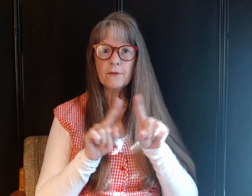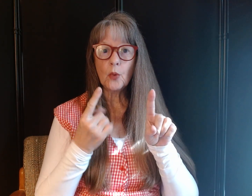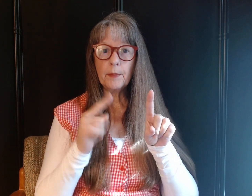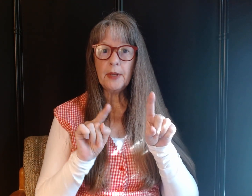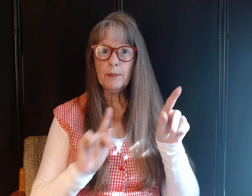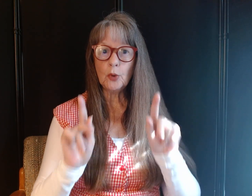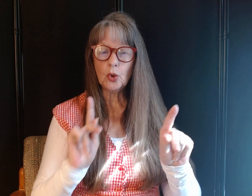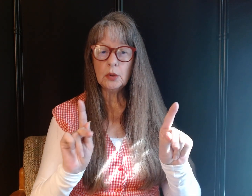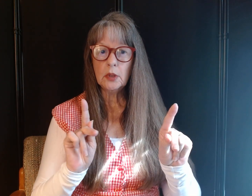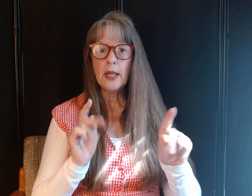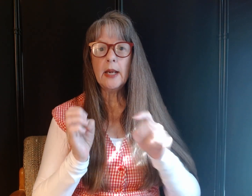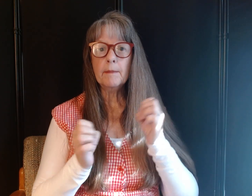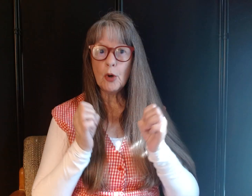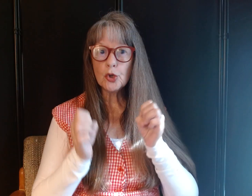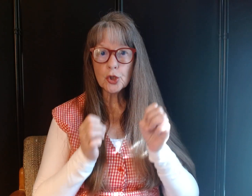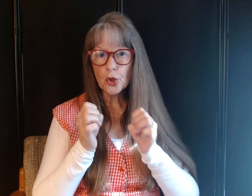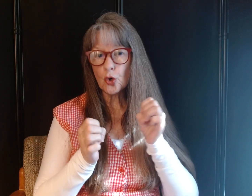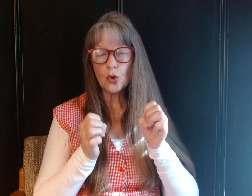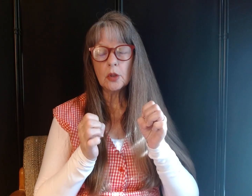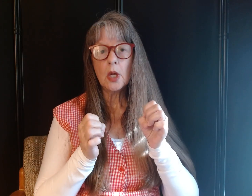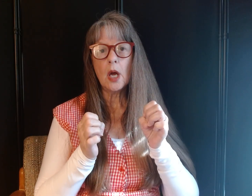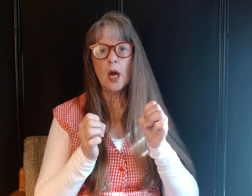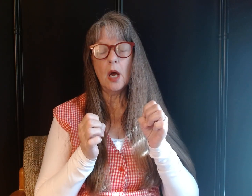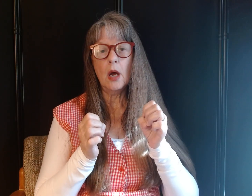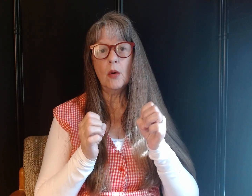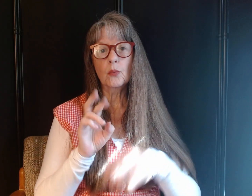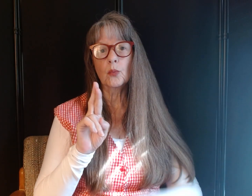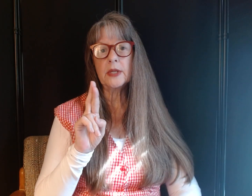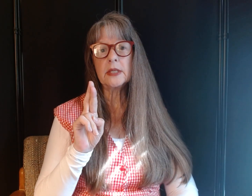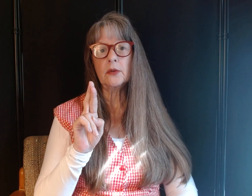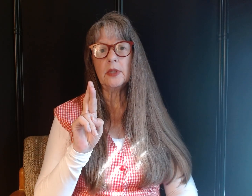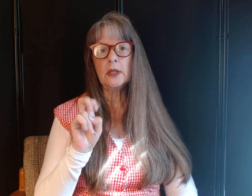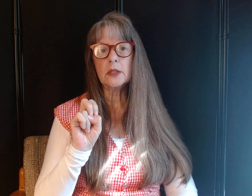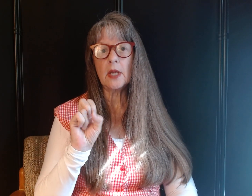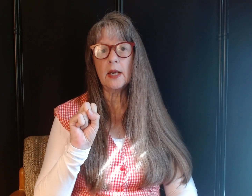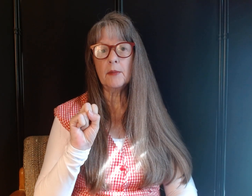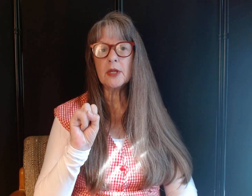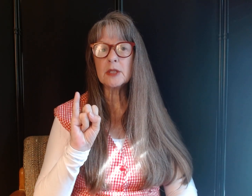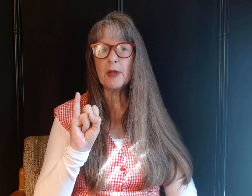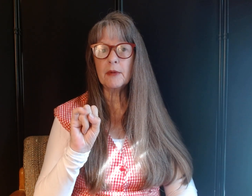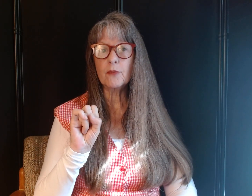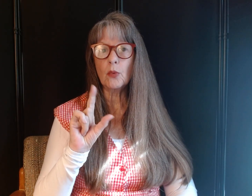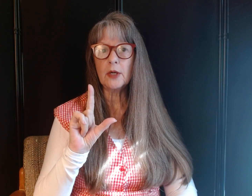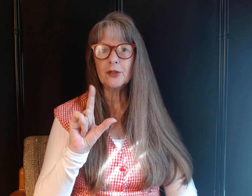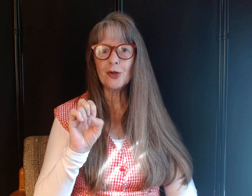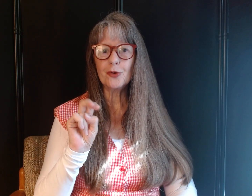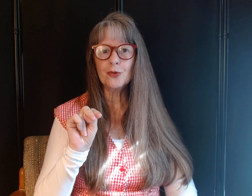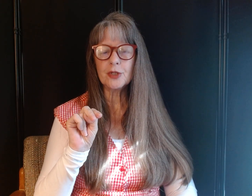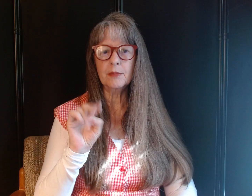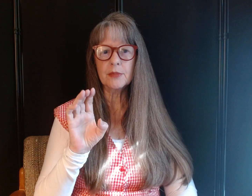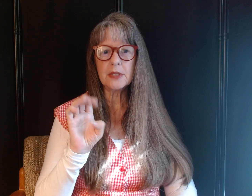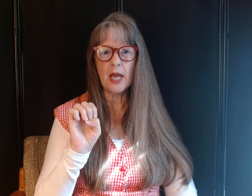for people, an emotional resilient, and I'm going to spell it before I show you some